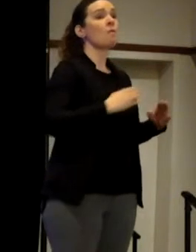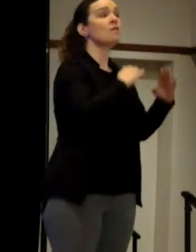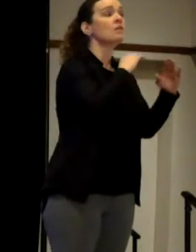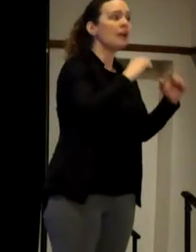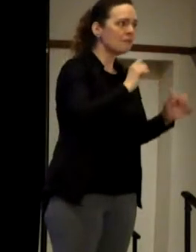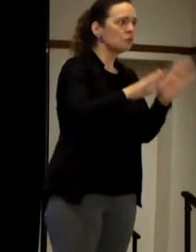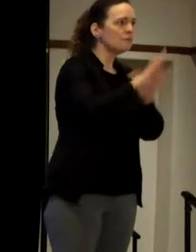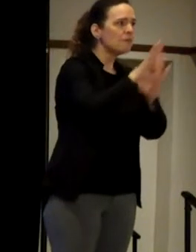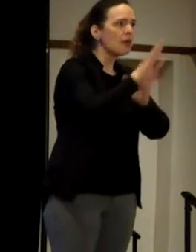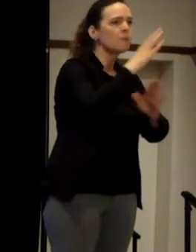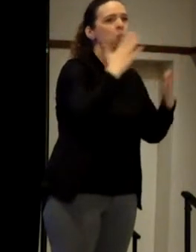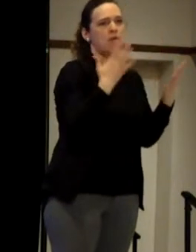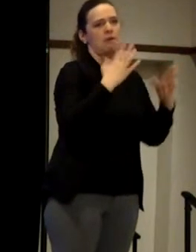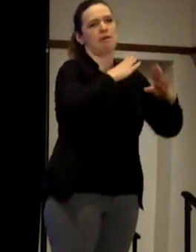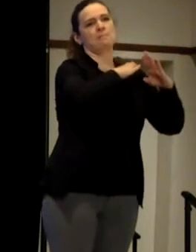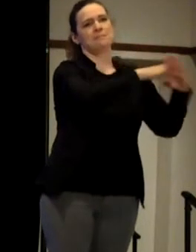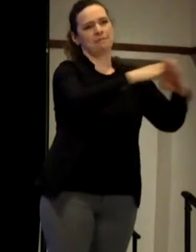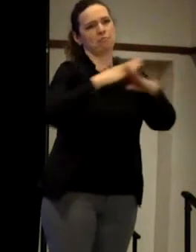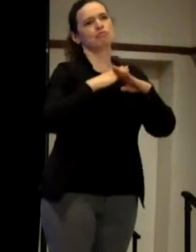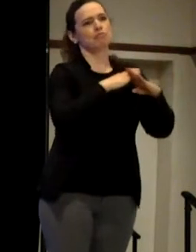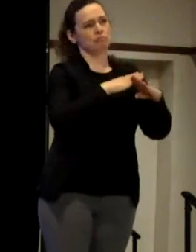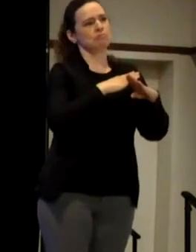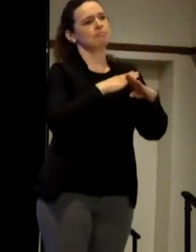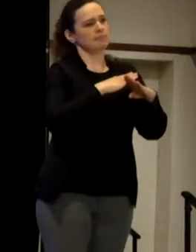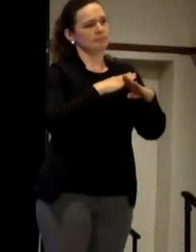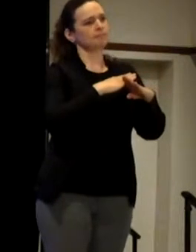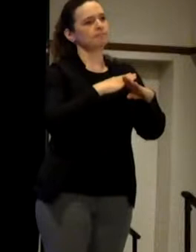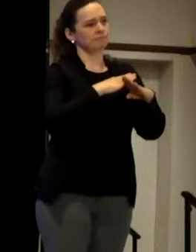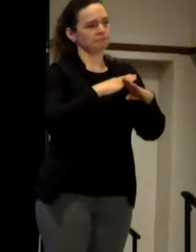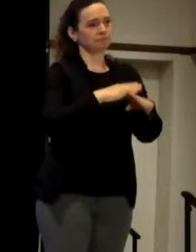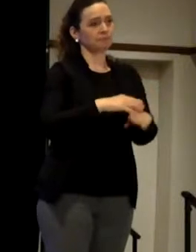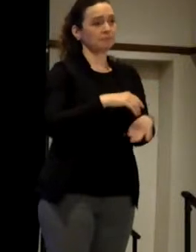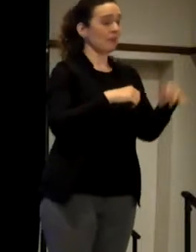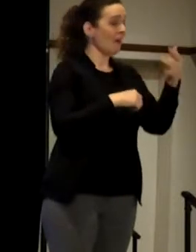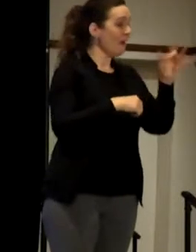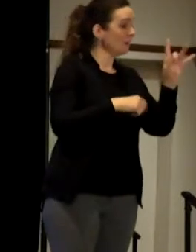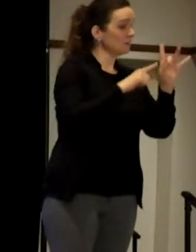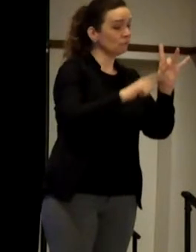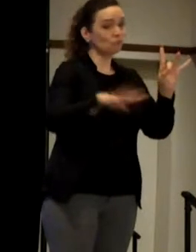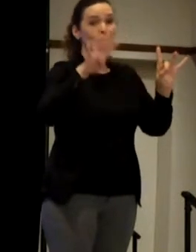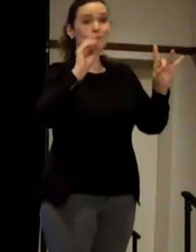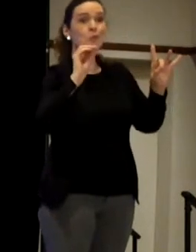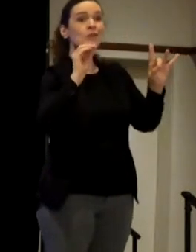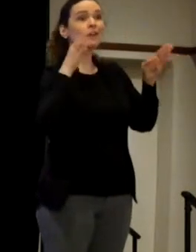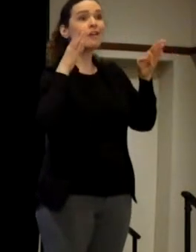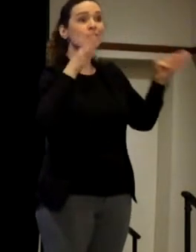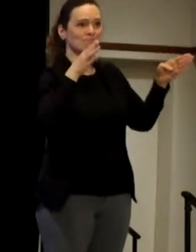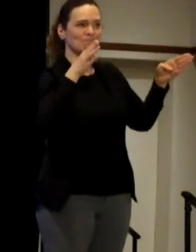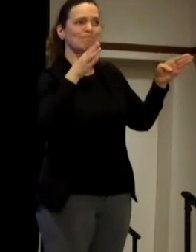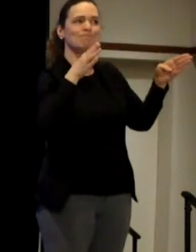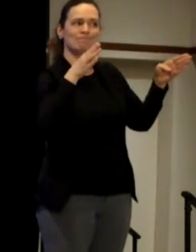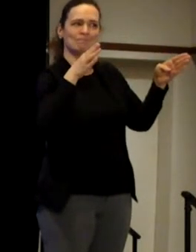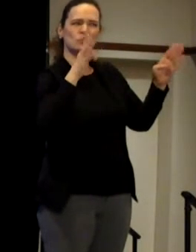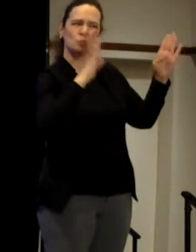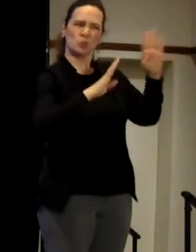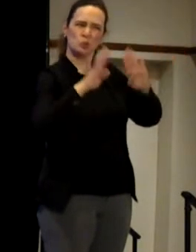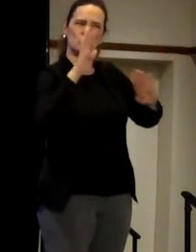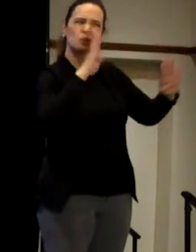better. The 18 to 40 demographic, for most